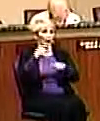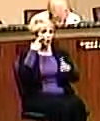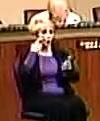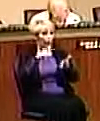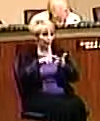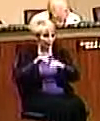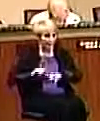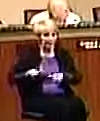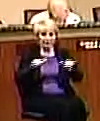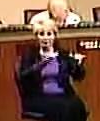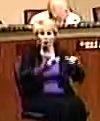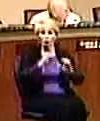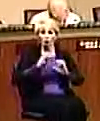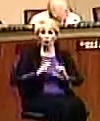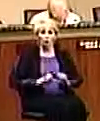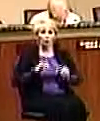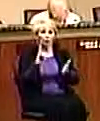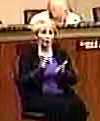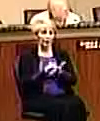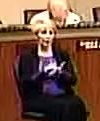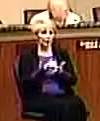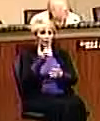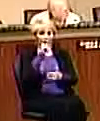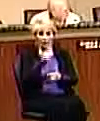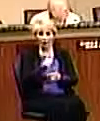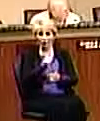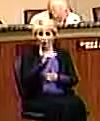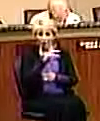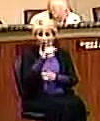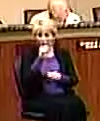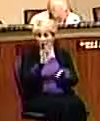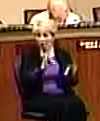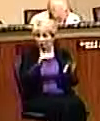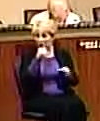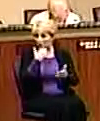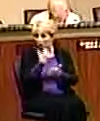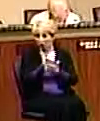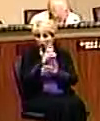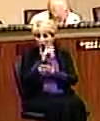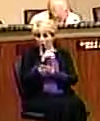standard. Customers that are not credit worthy pay a higher deposit.